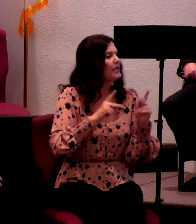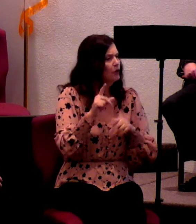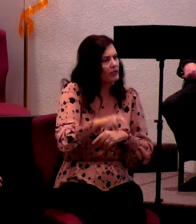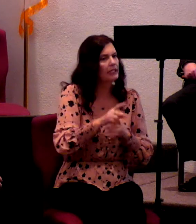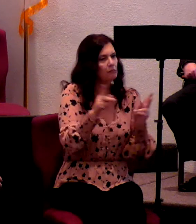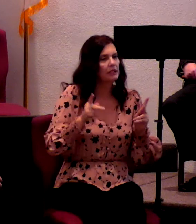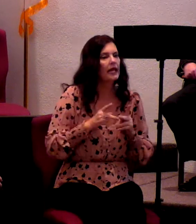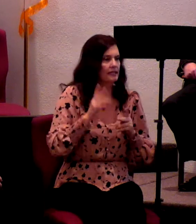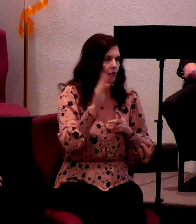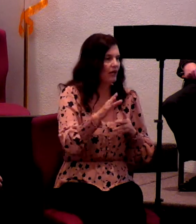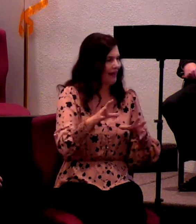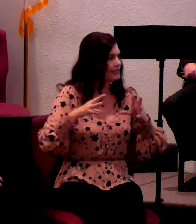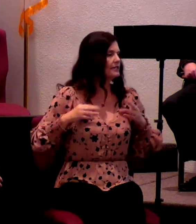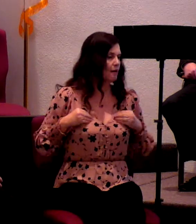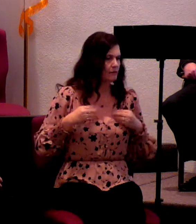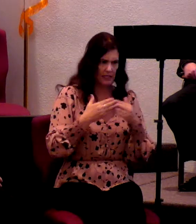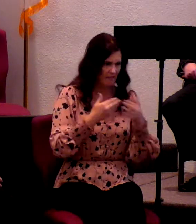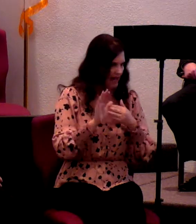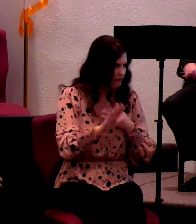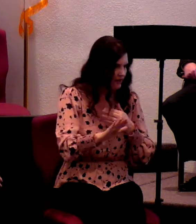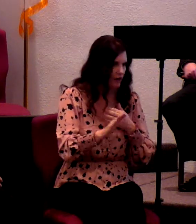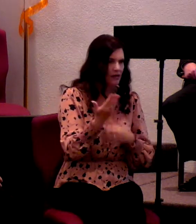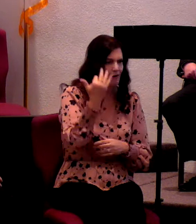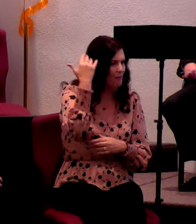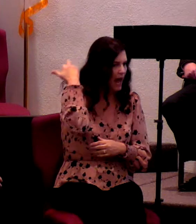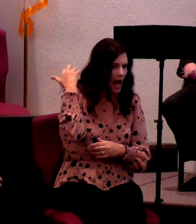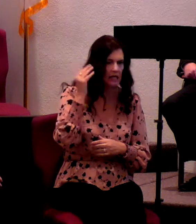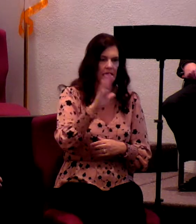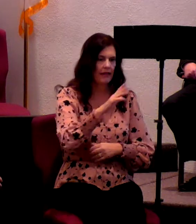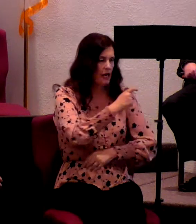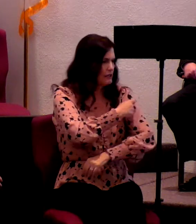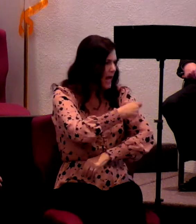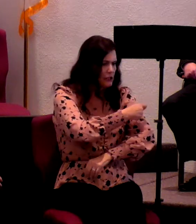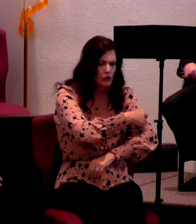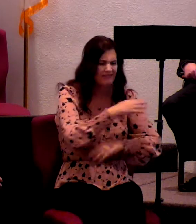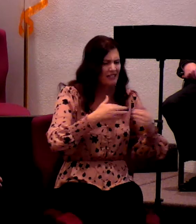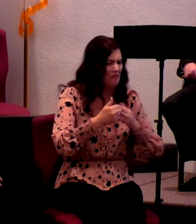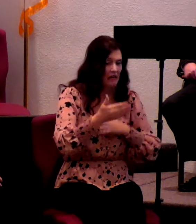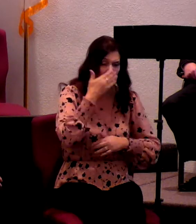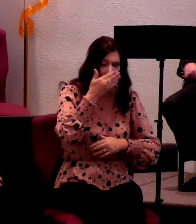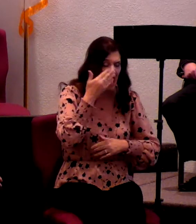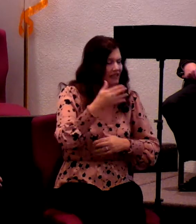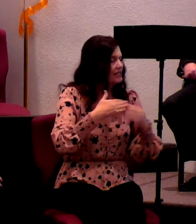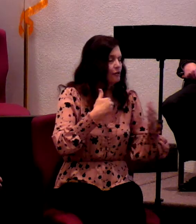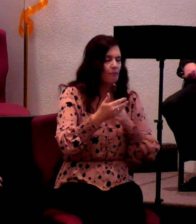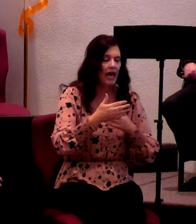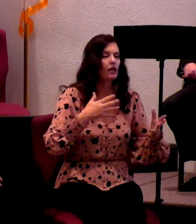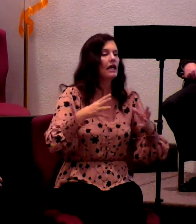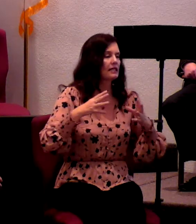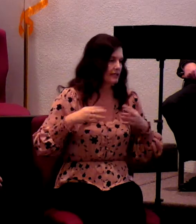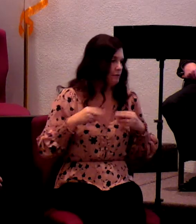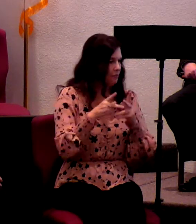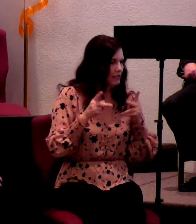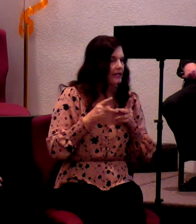of their past, irrespective of their tattoos, and no matter how bad they smell. And